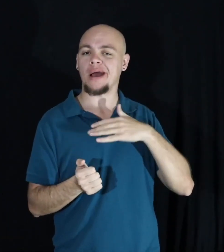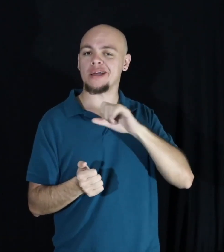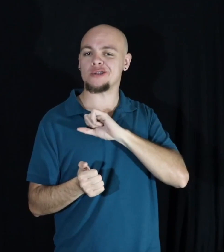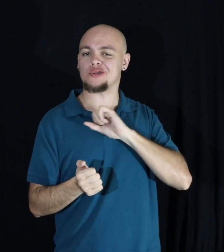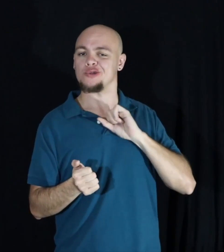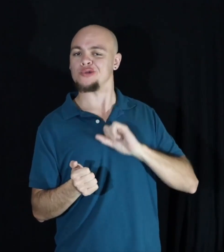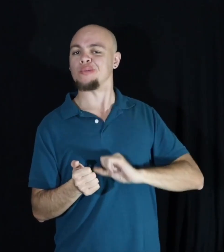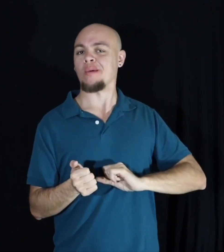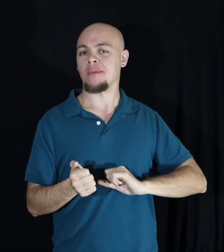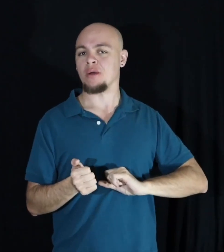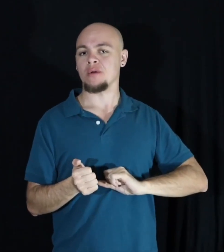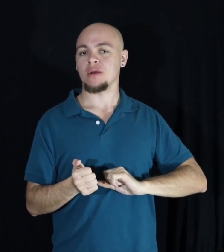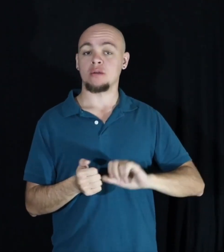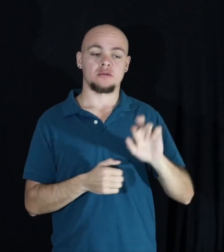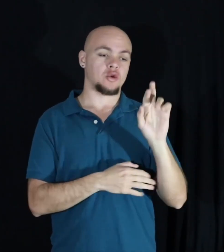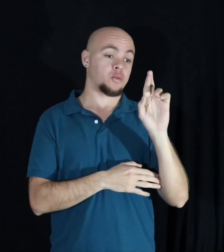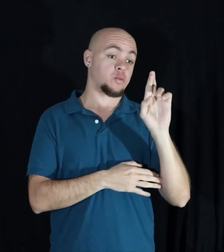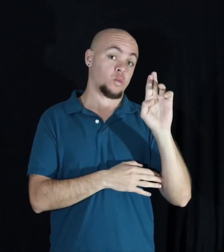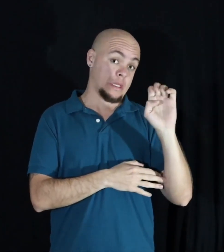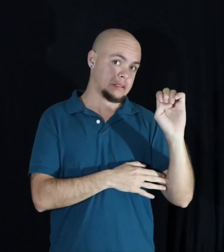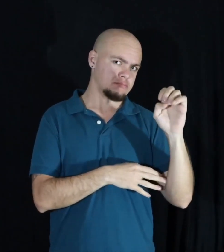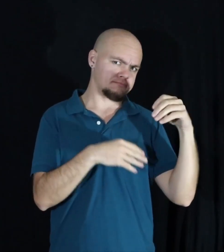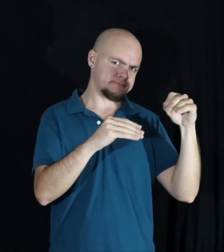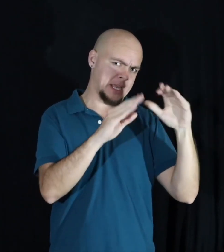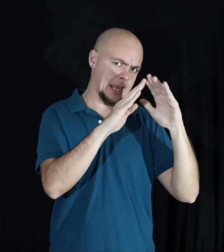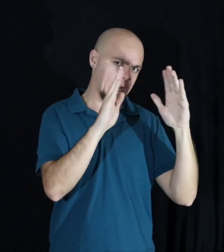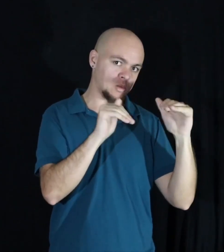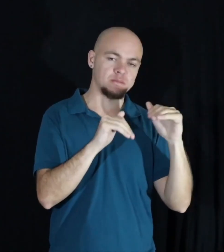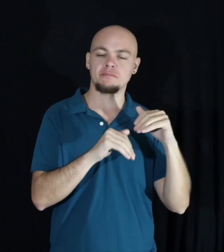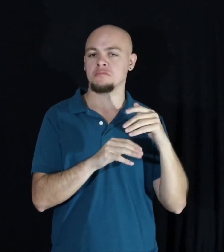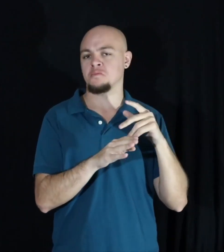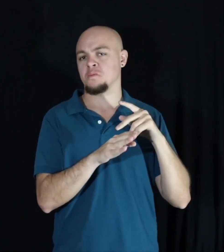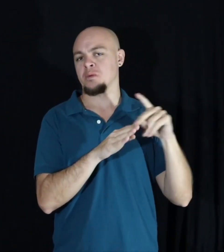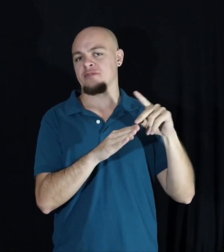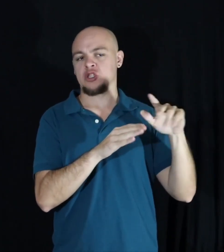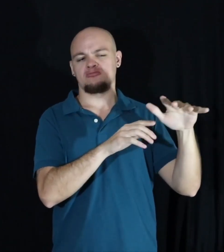Being in real estate and in such a professional setting,